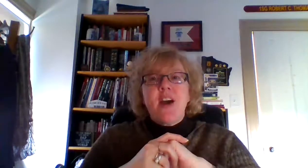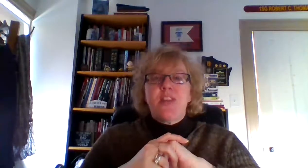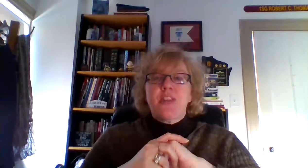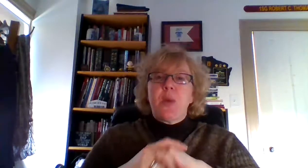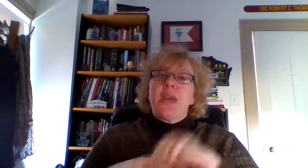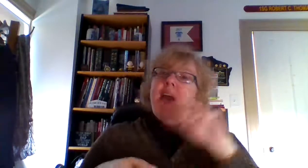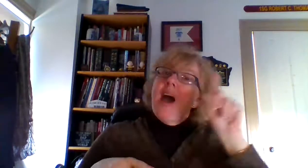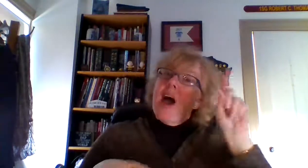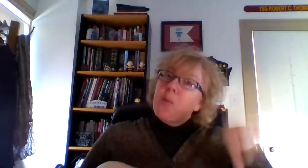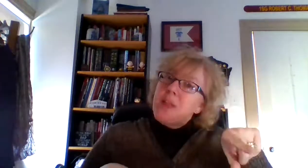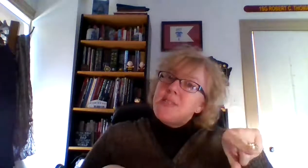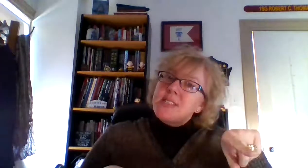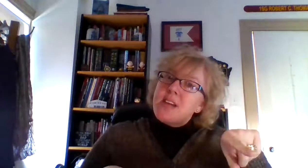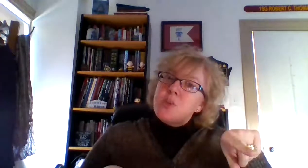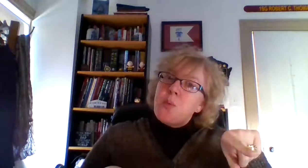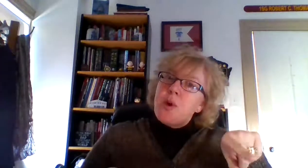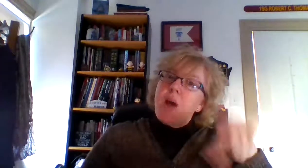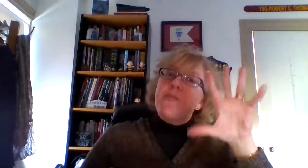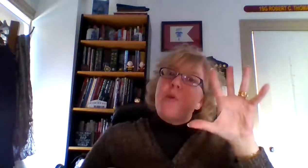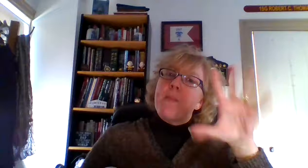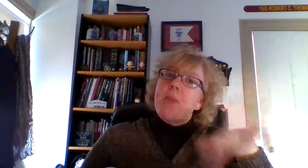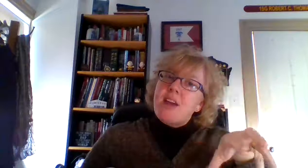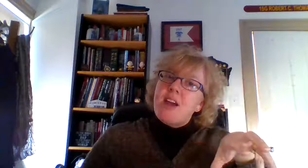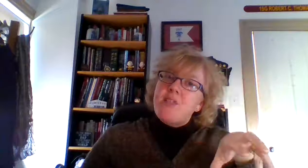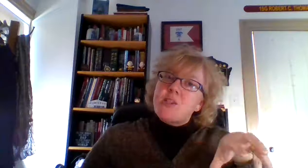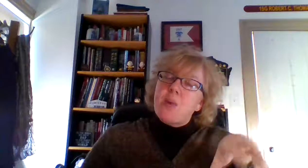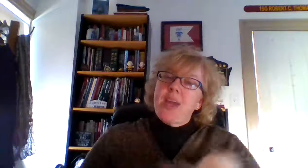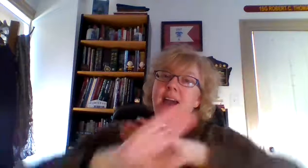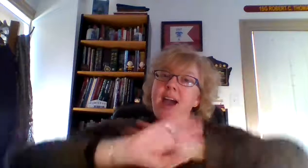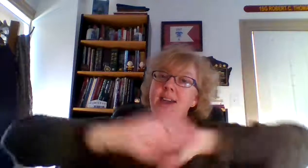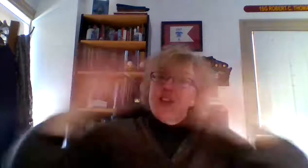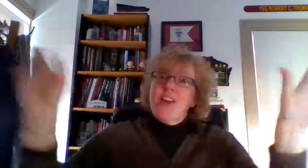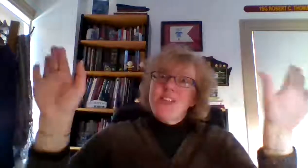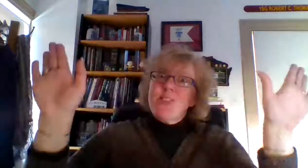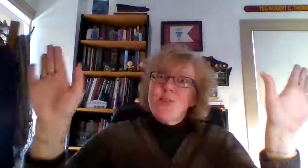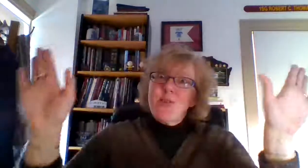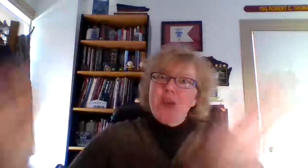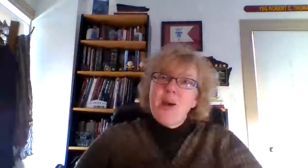this week. I will have a discussion board up for Monday of this week. Talk to you soon.